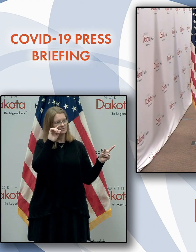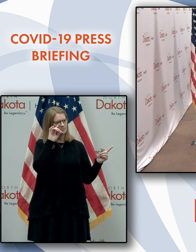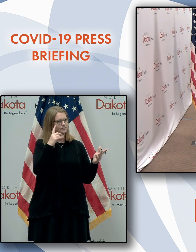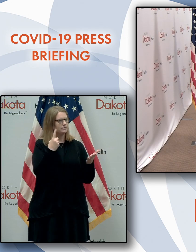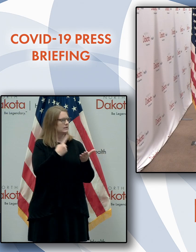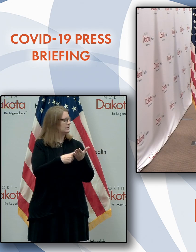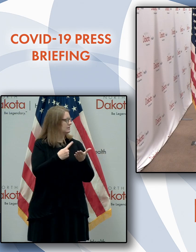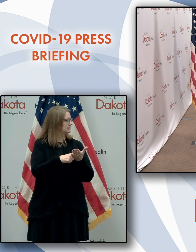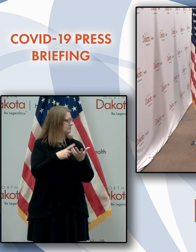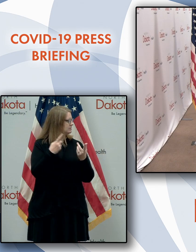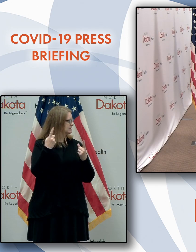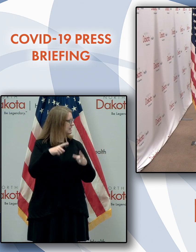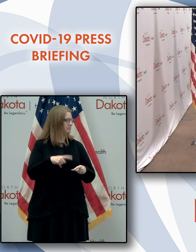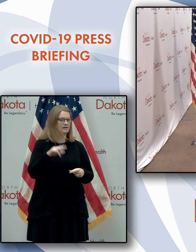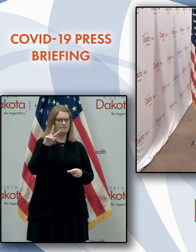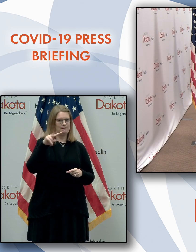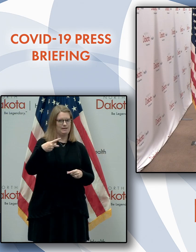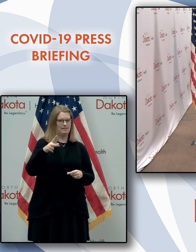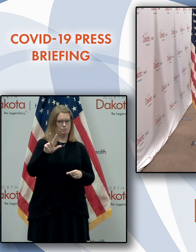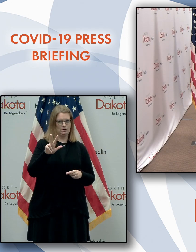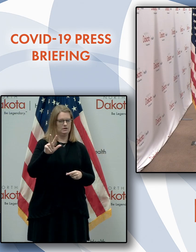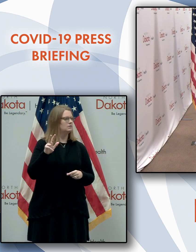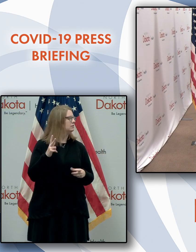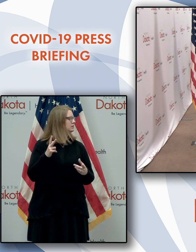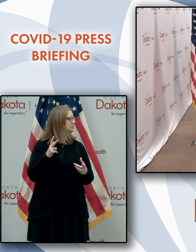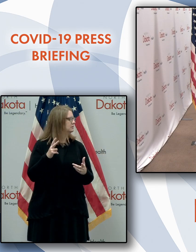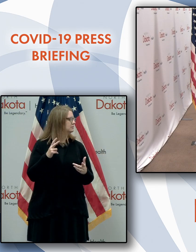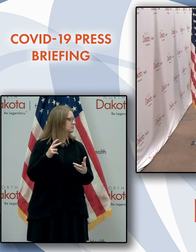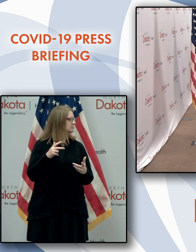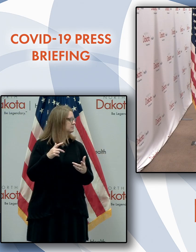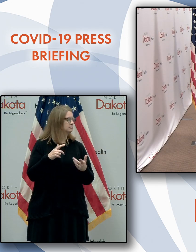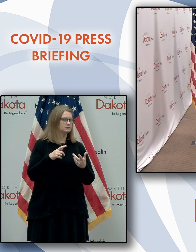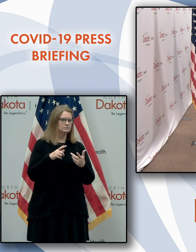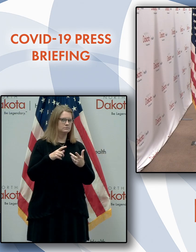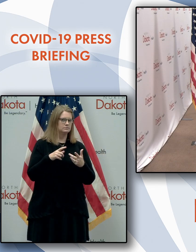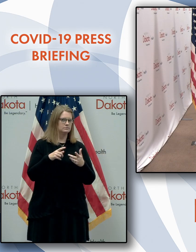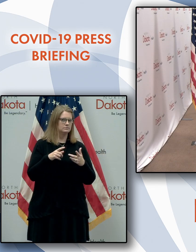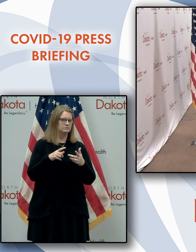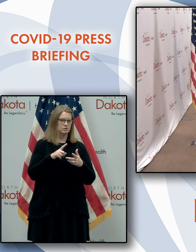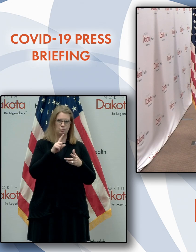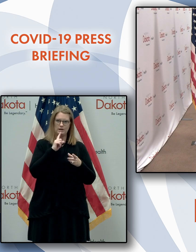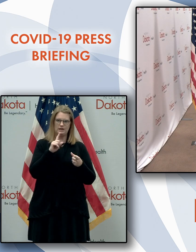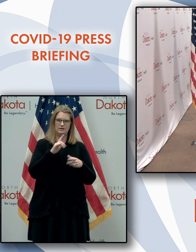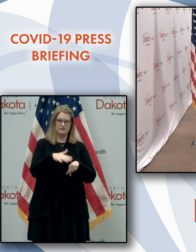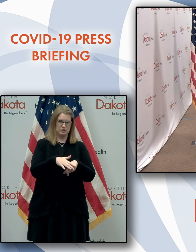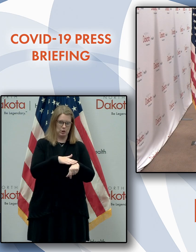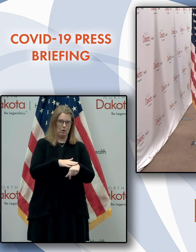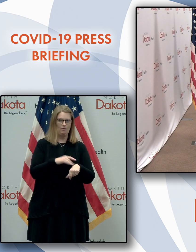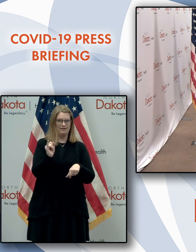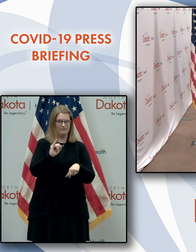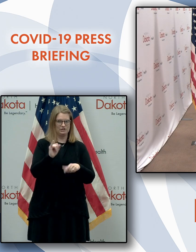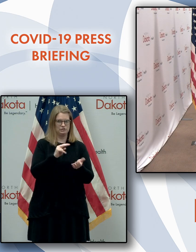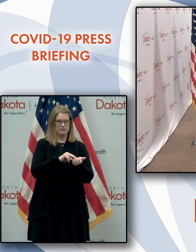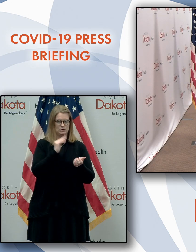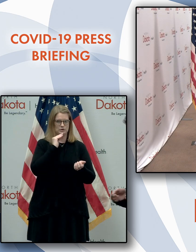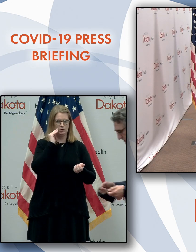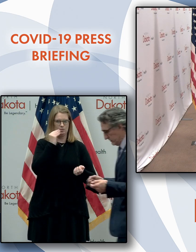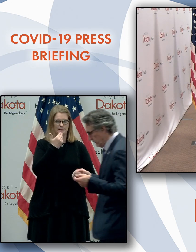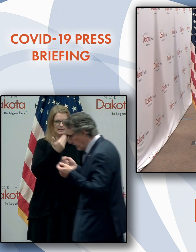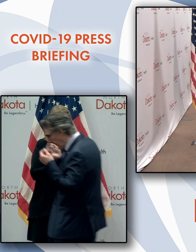talk about what we're doing on VP3 in an effort to try to stem infections in nursing homes. Thank you.